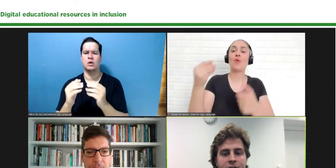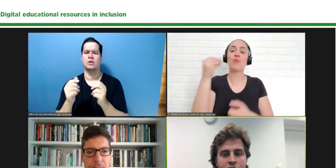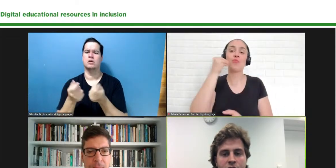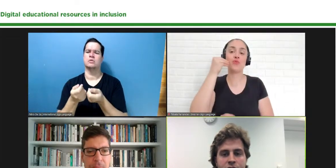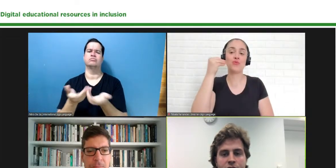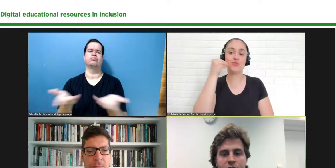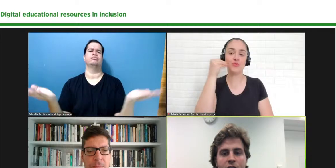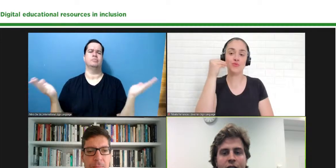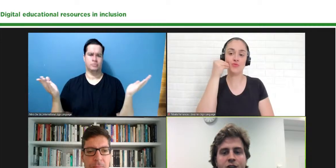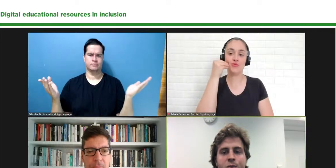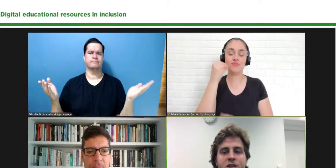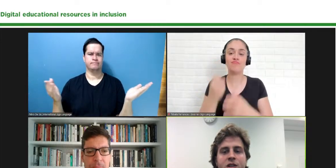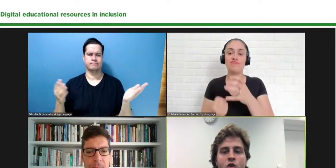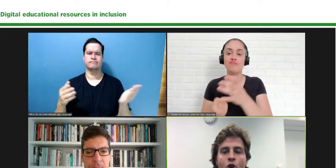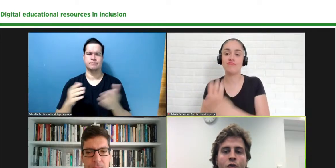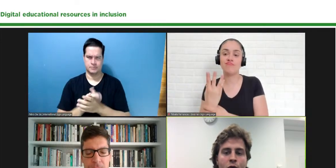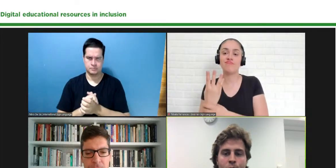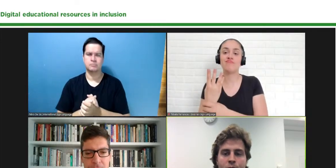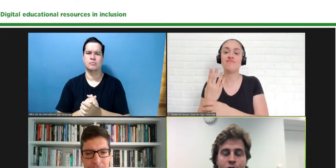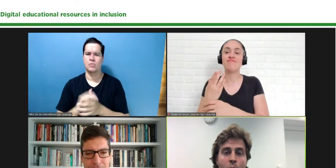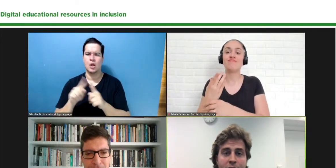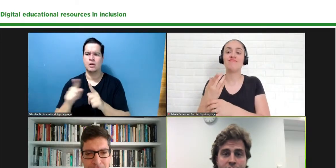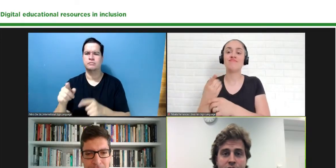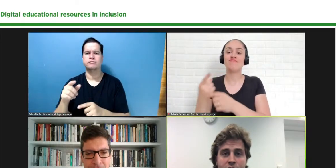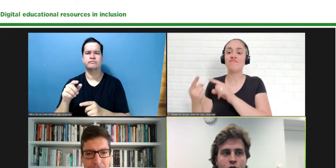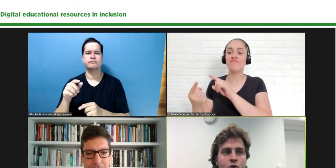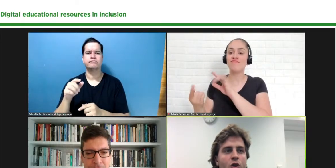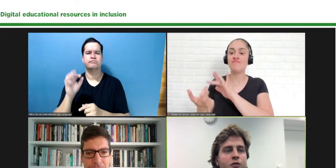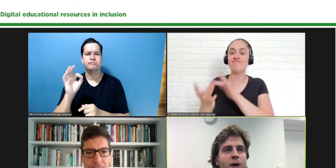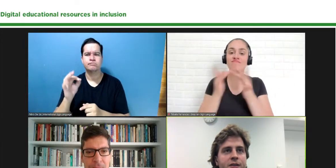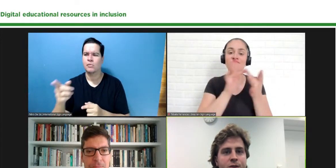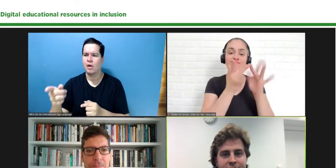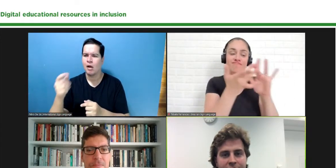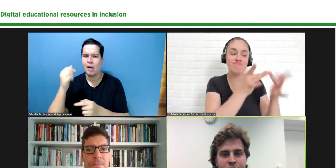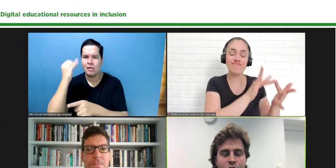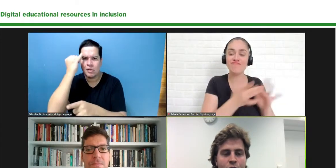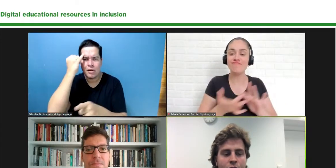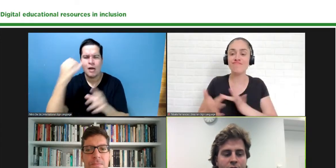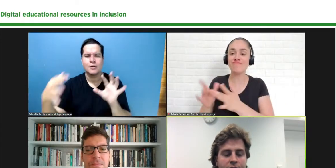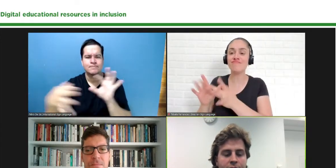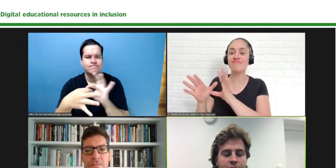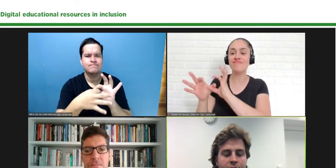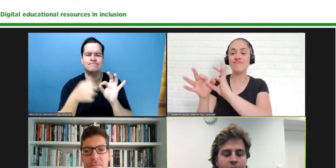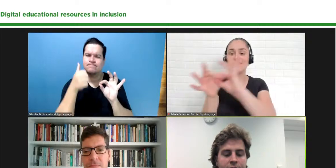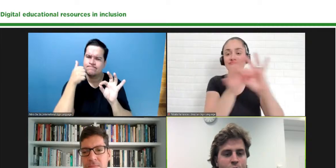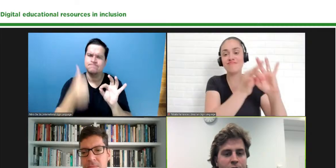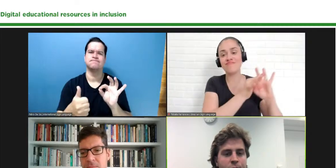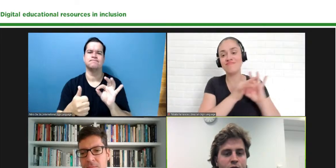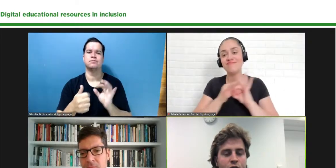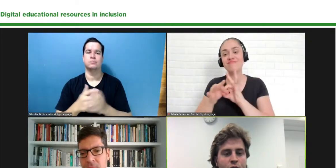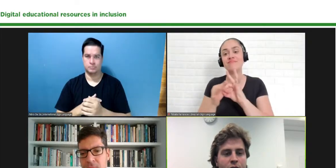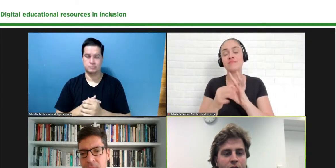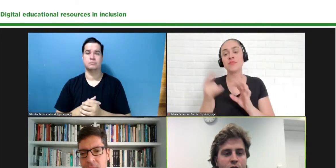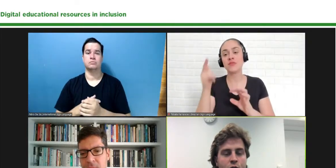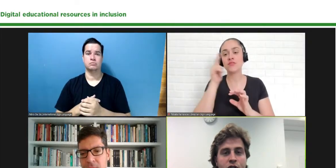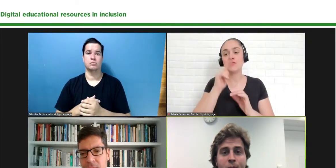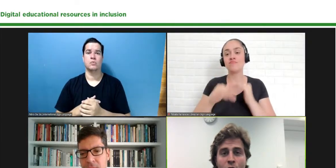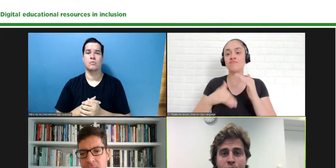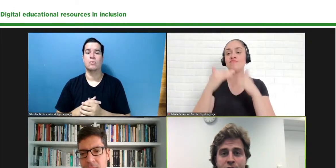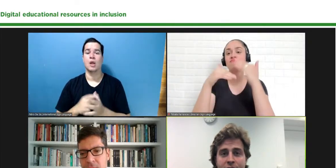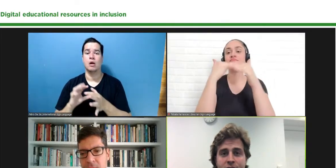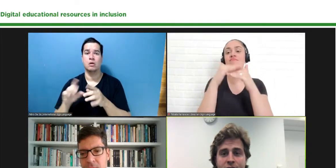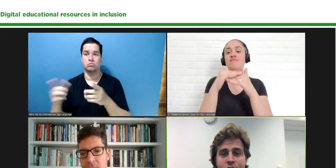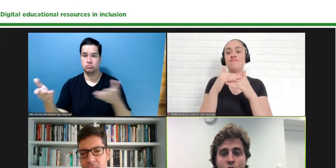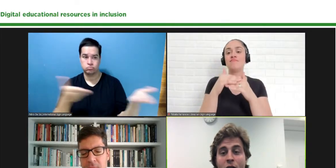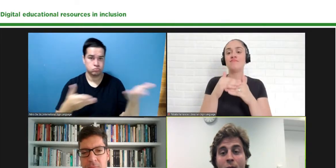create synergies and especially to learn from others, and also to learn from others' mistakes, to, in the best case, to be able to skip